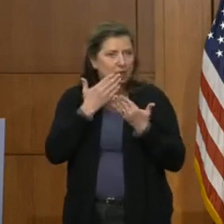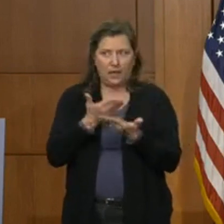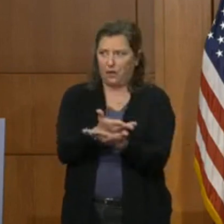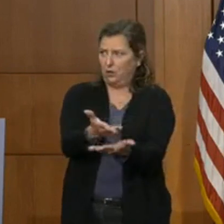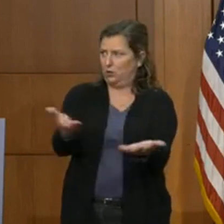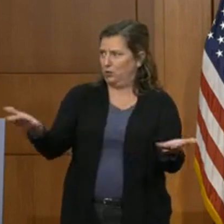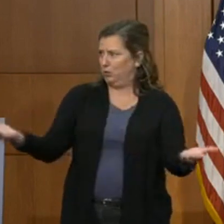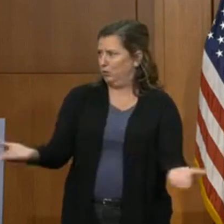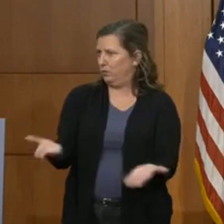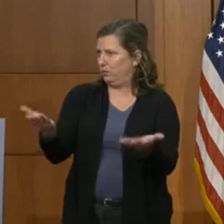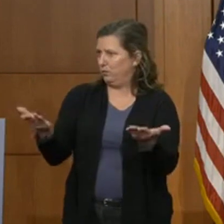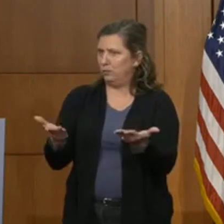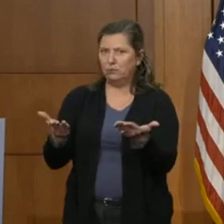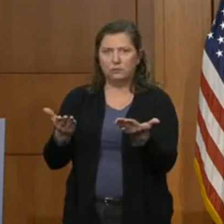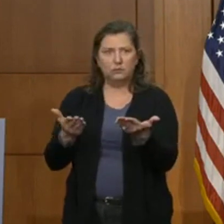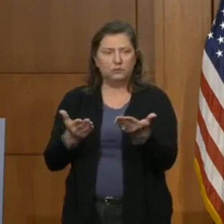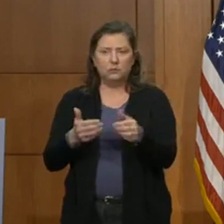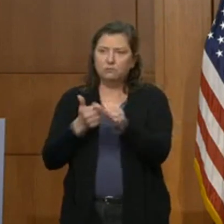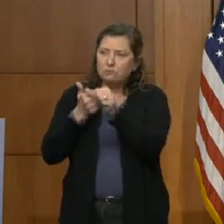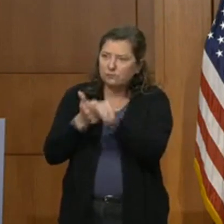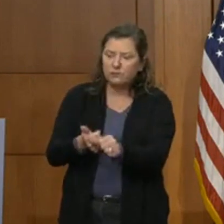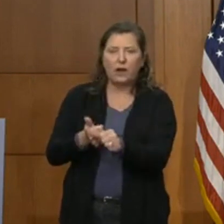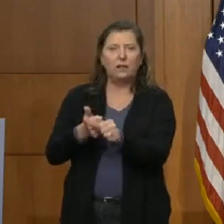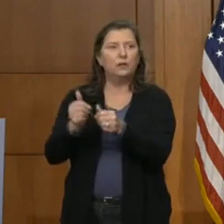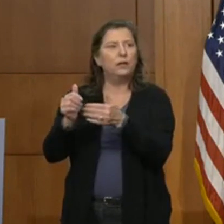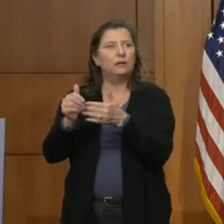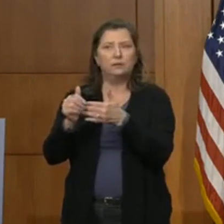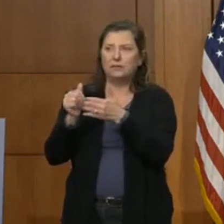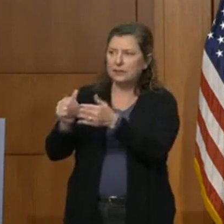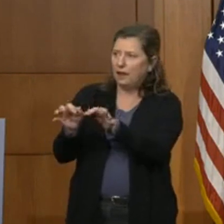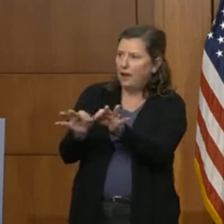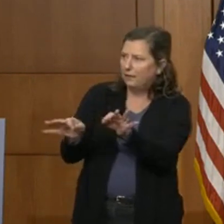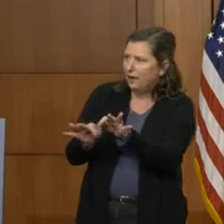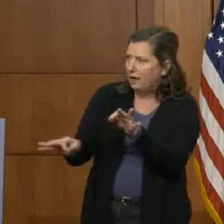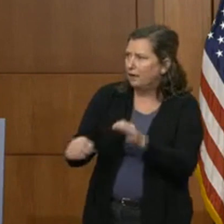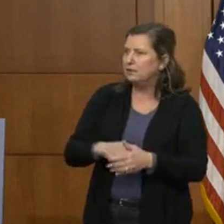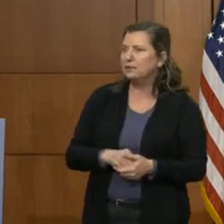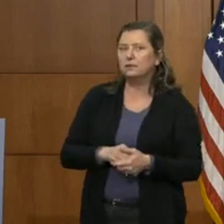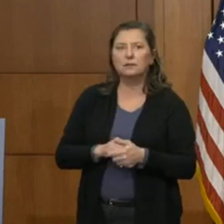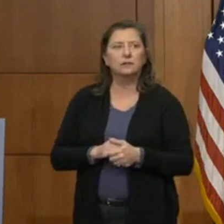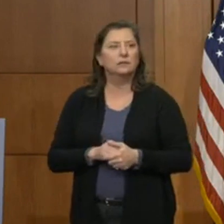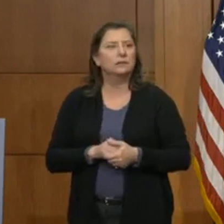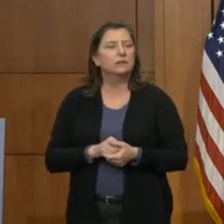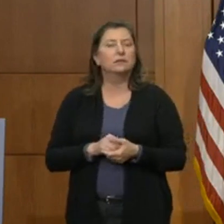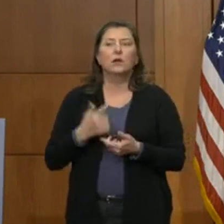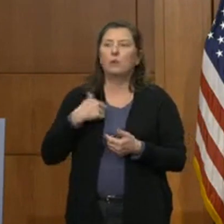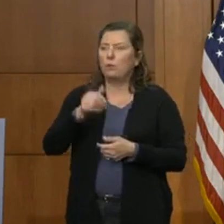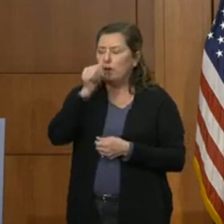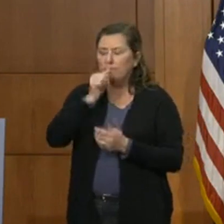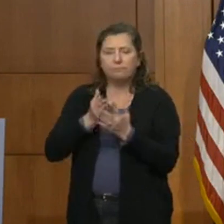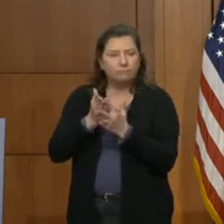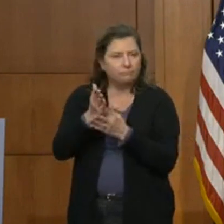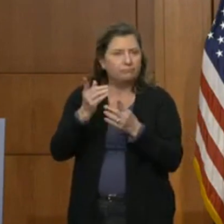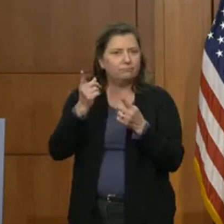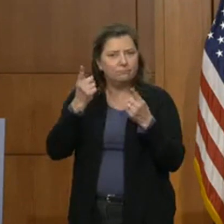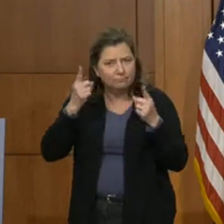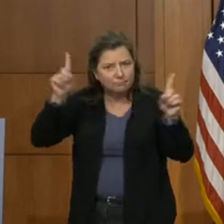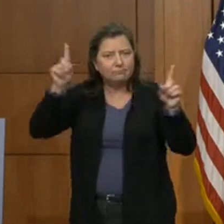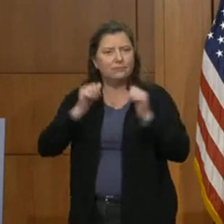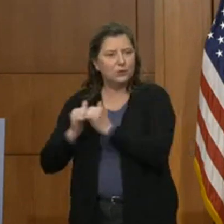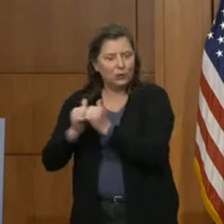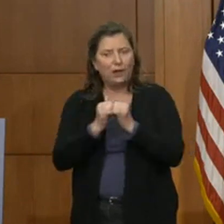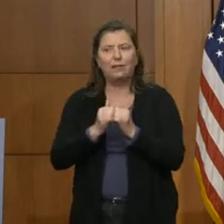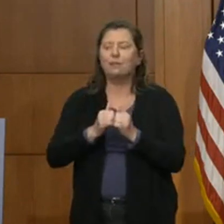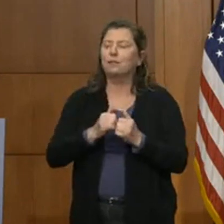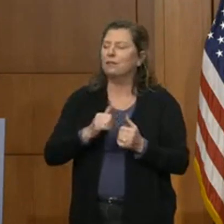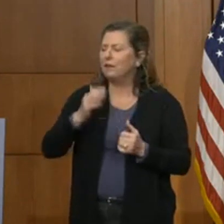for following these guidelines. We're going to get through this together. As I've said before, I know this has been